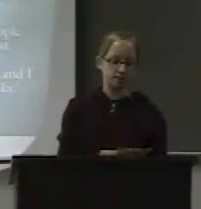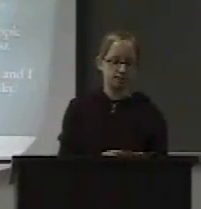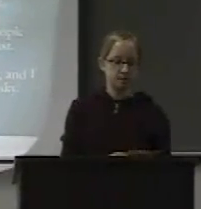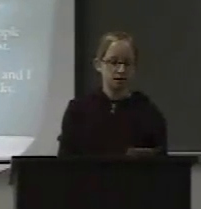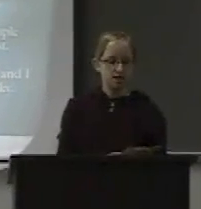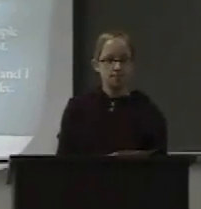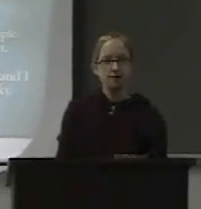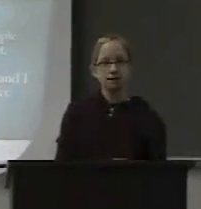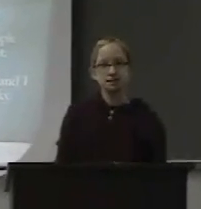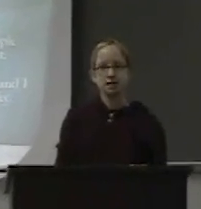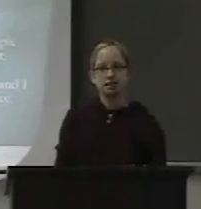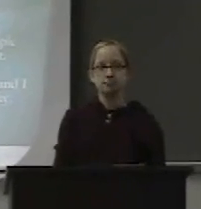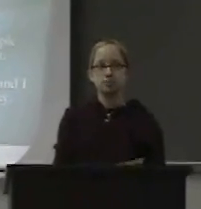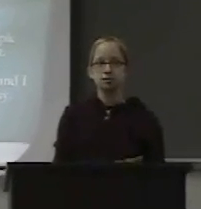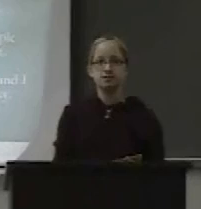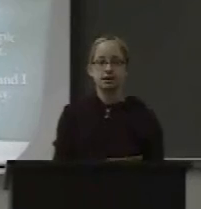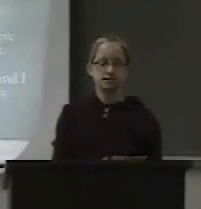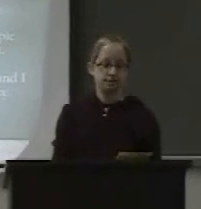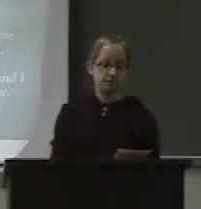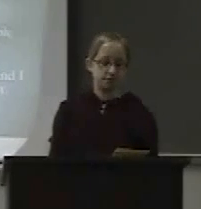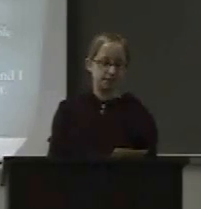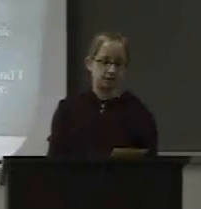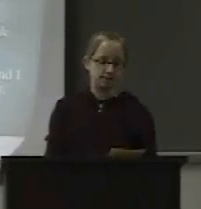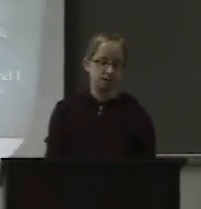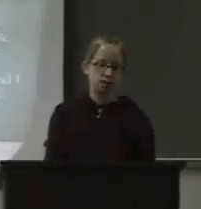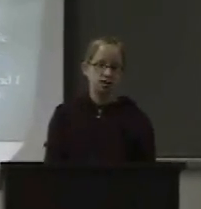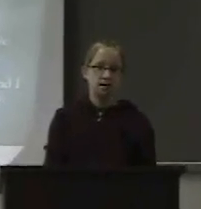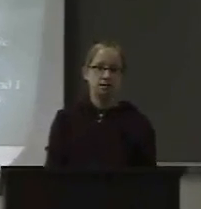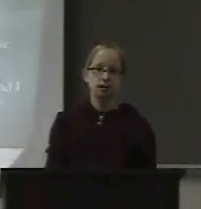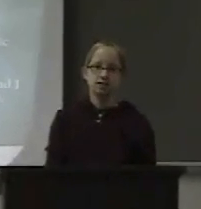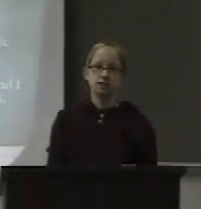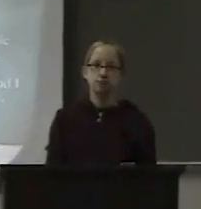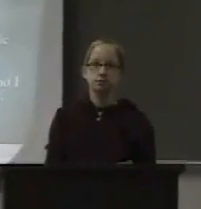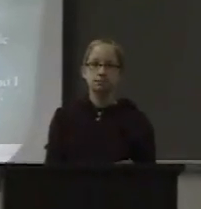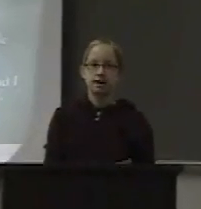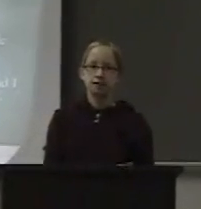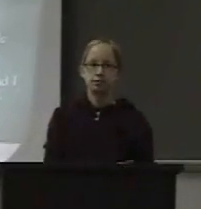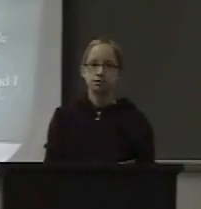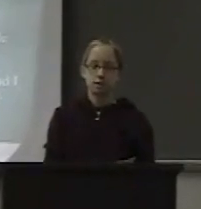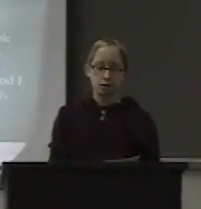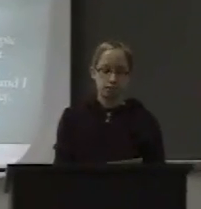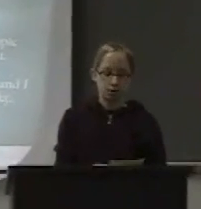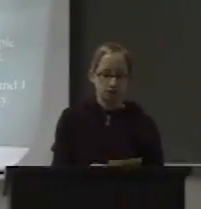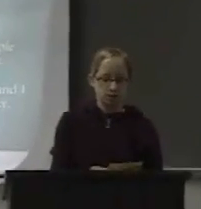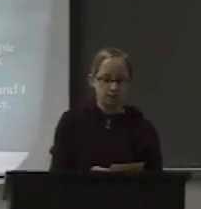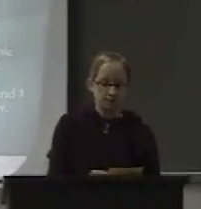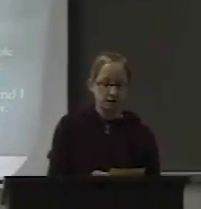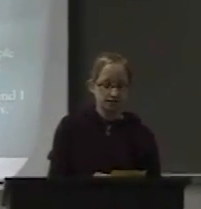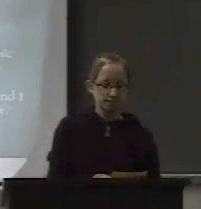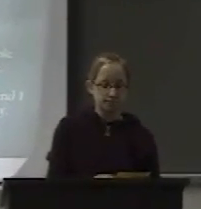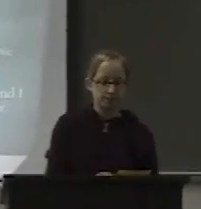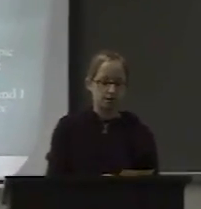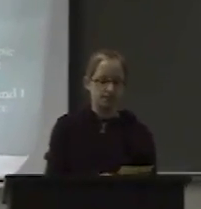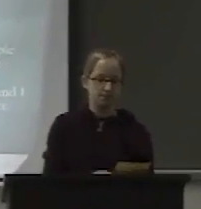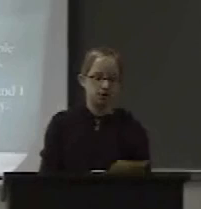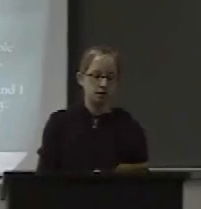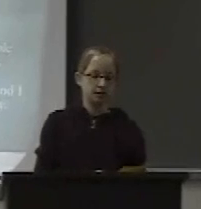is. American Sign Language is very different from English. It's got its own grammatical structure, very different from our